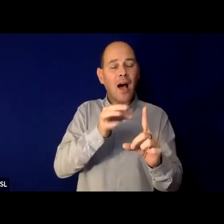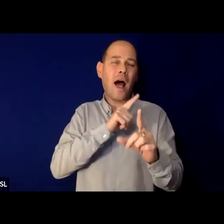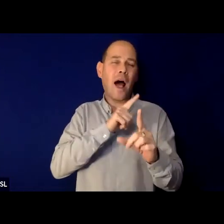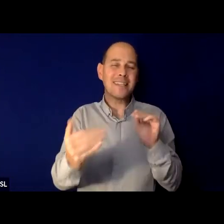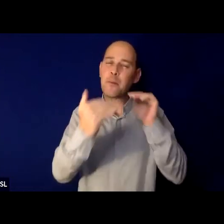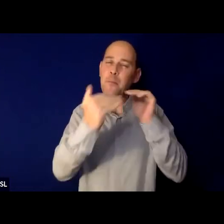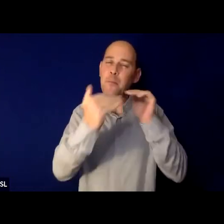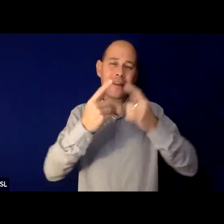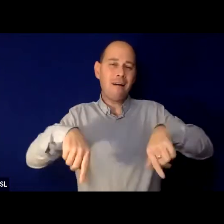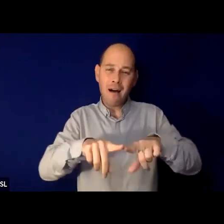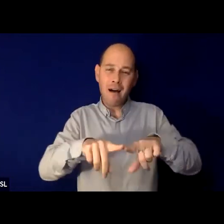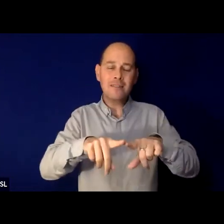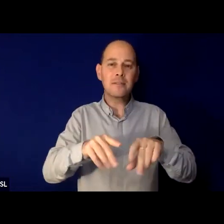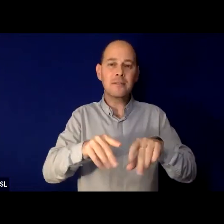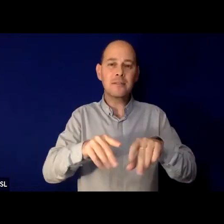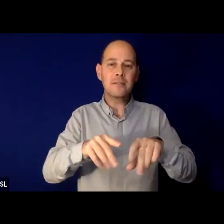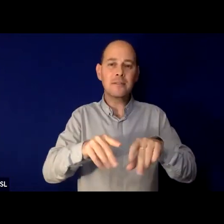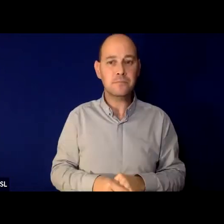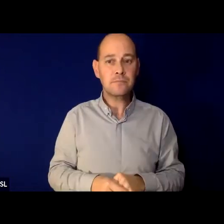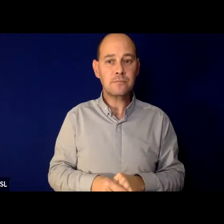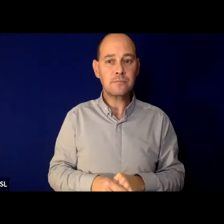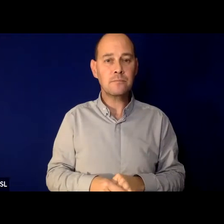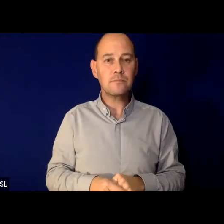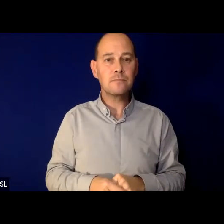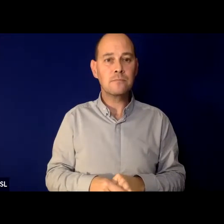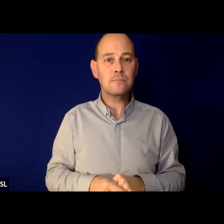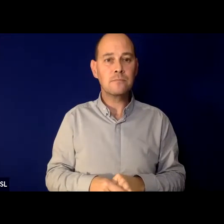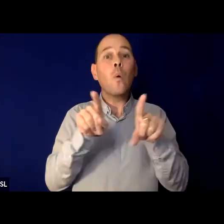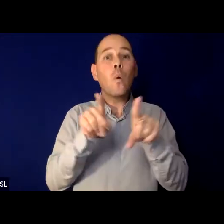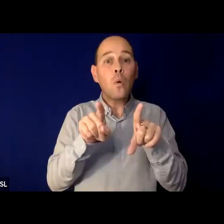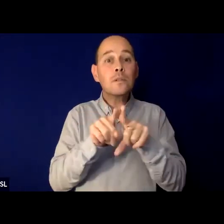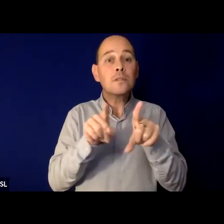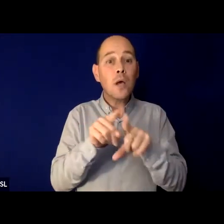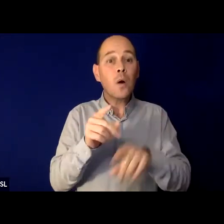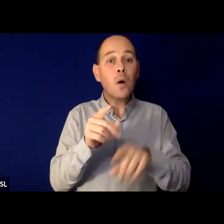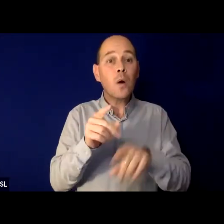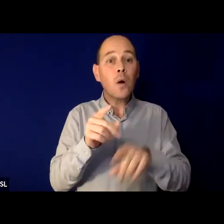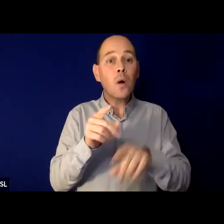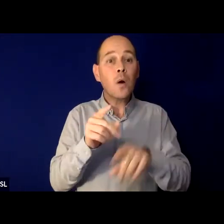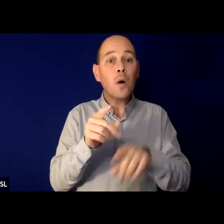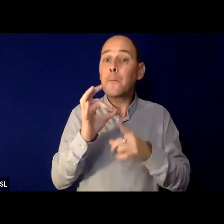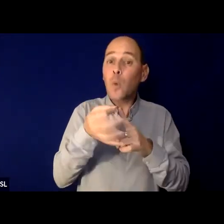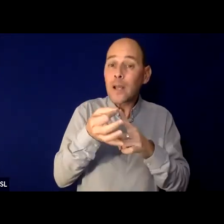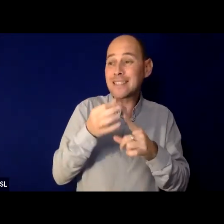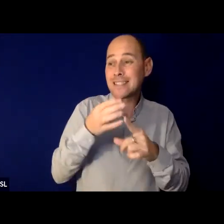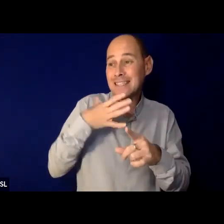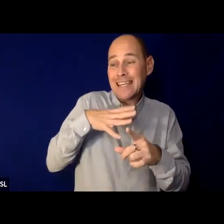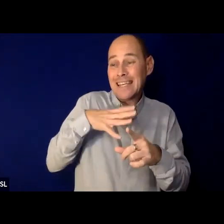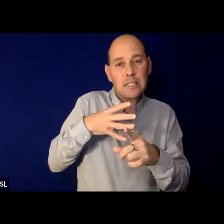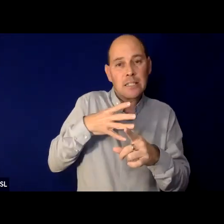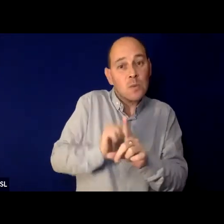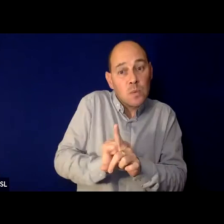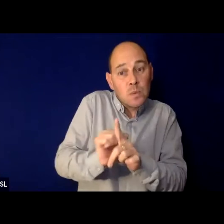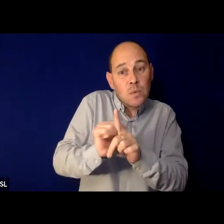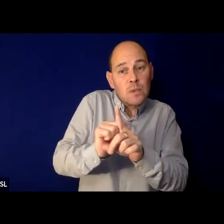So including that one, and also there were some of the points which should be modified. So we